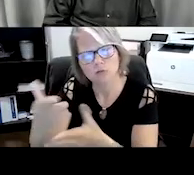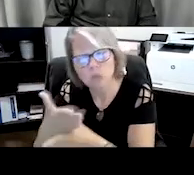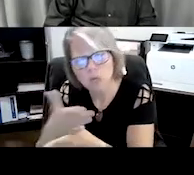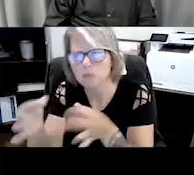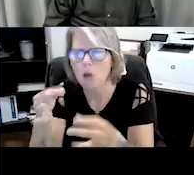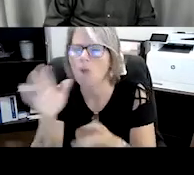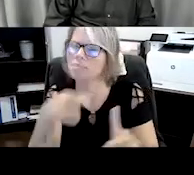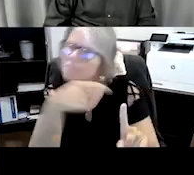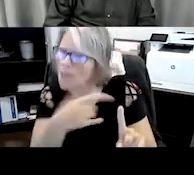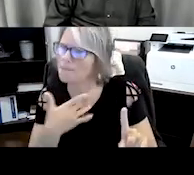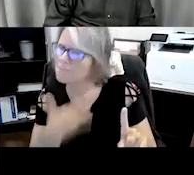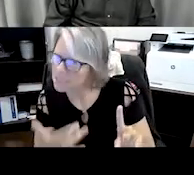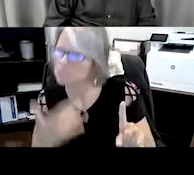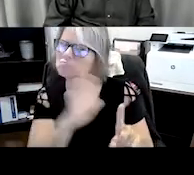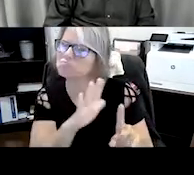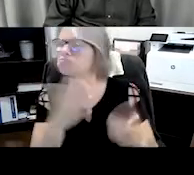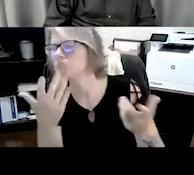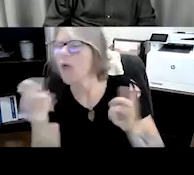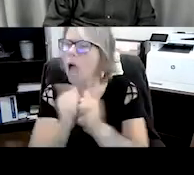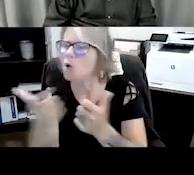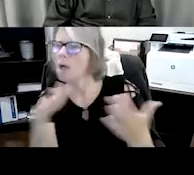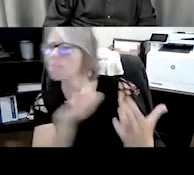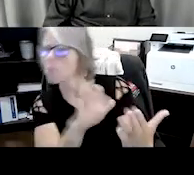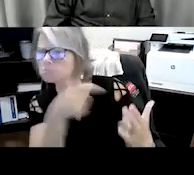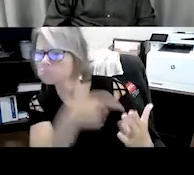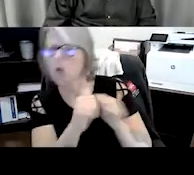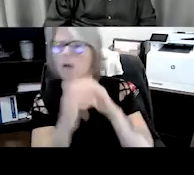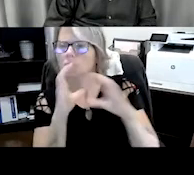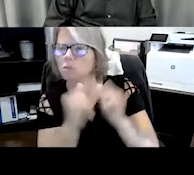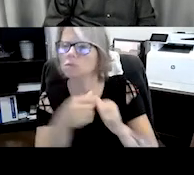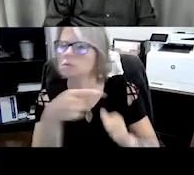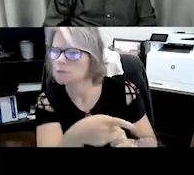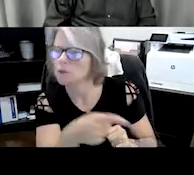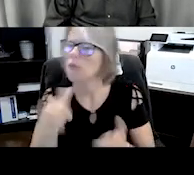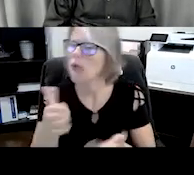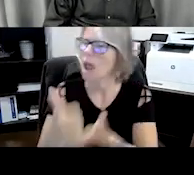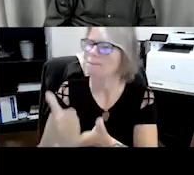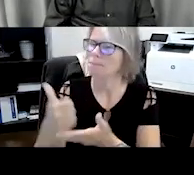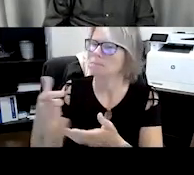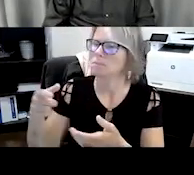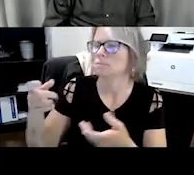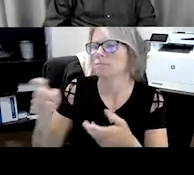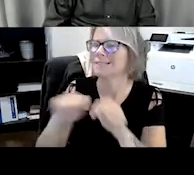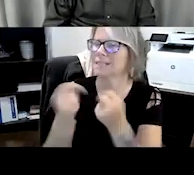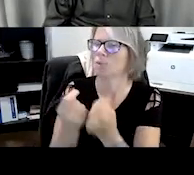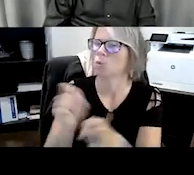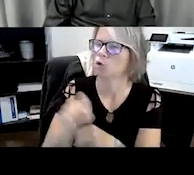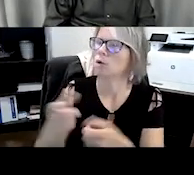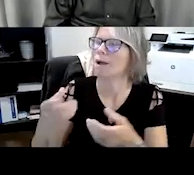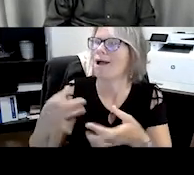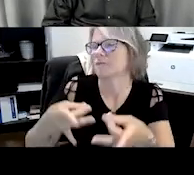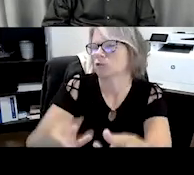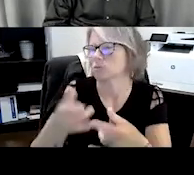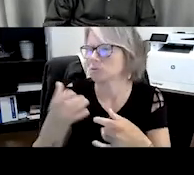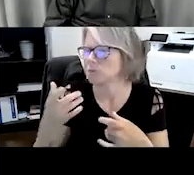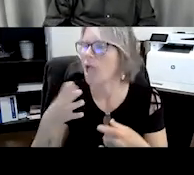and here's, by the way, you may have a new employee who's deaf. Get to know them. Find out what their preferred communication style is.